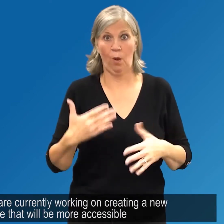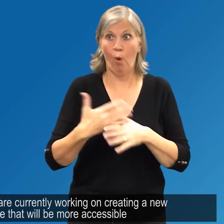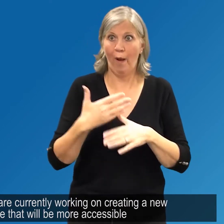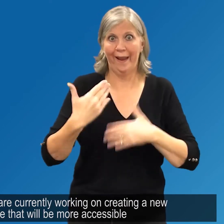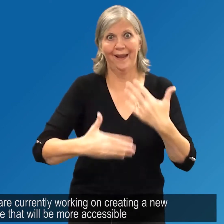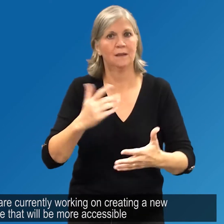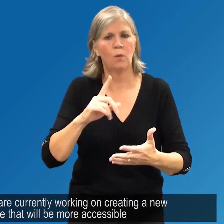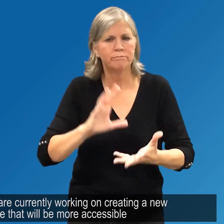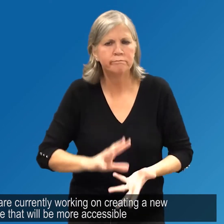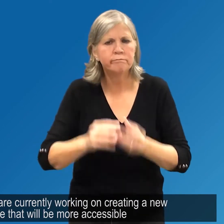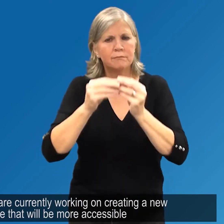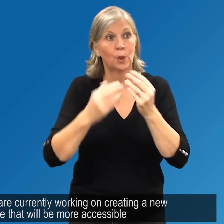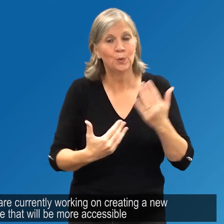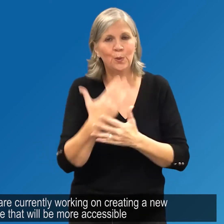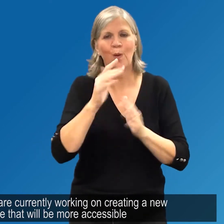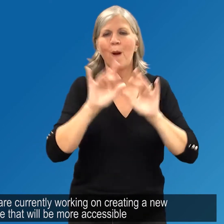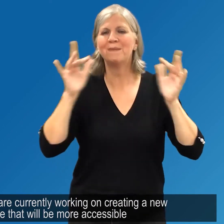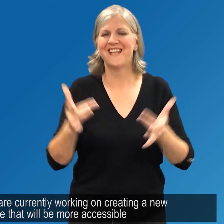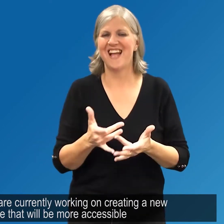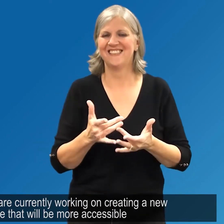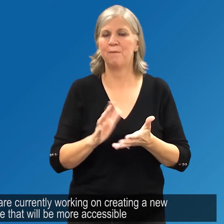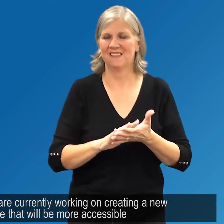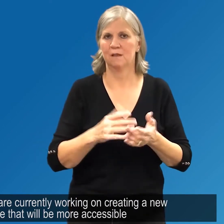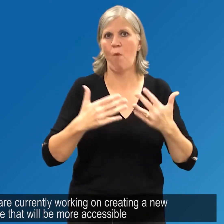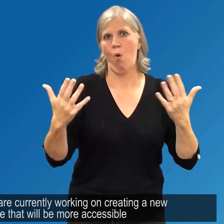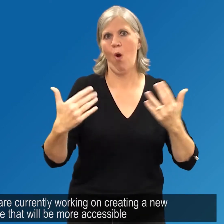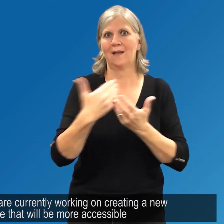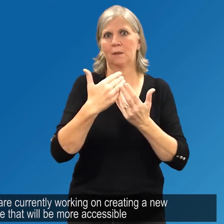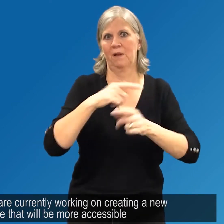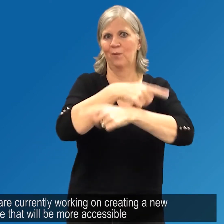Falkirk Council are currently working on creating a new website that will be more accessible.